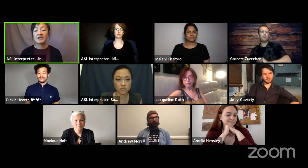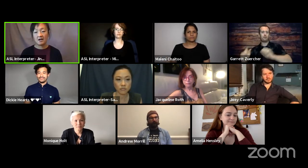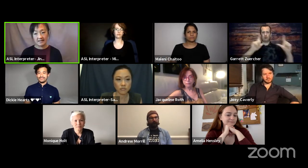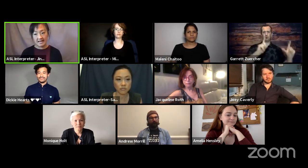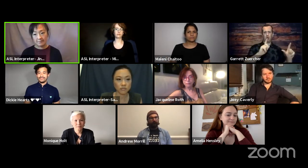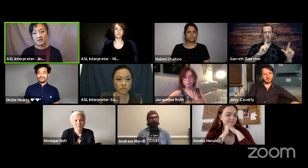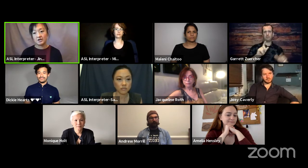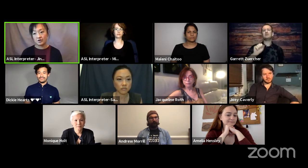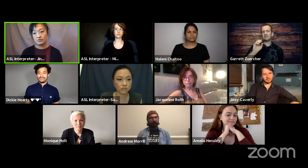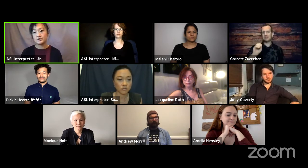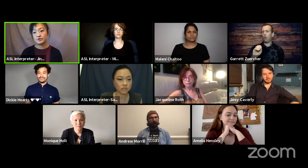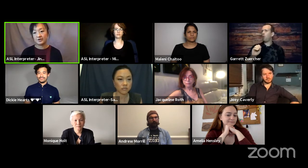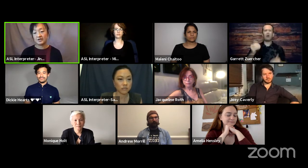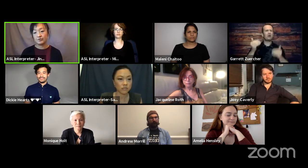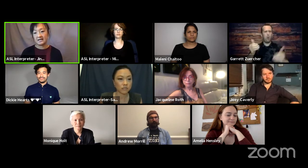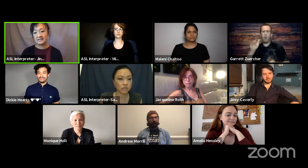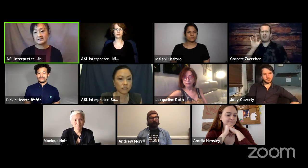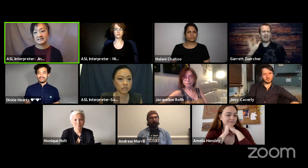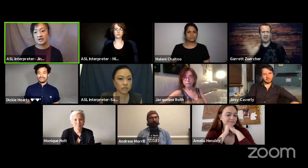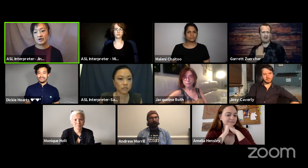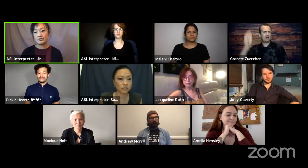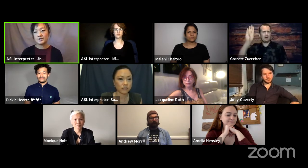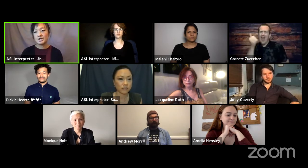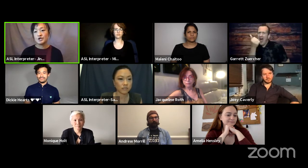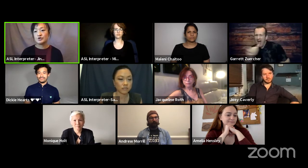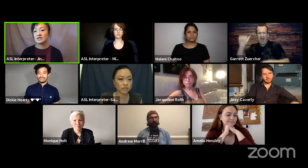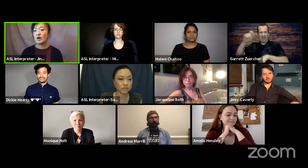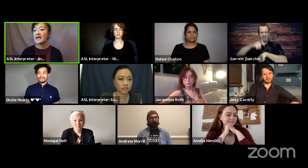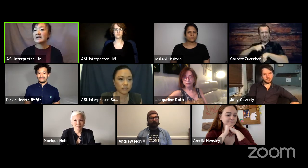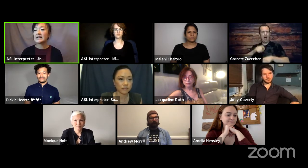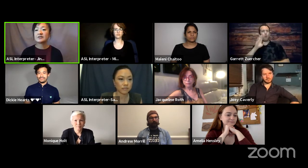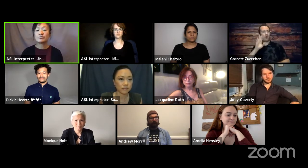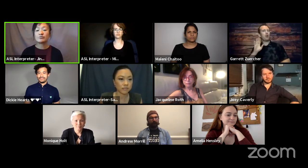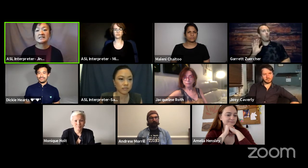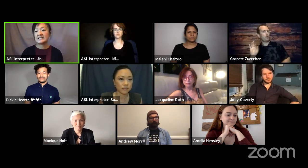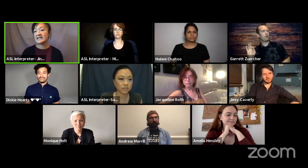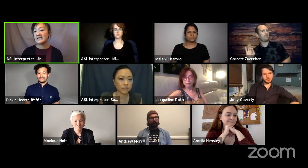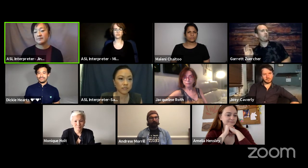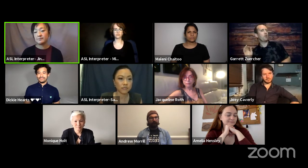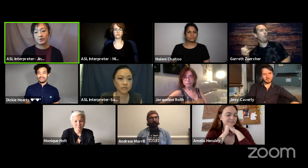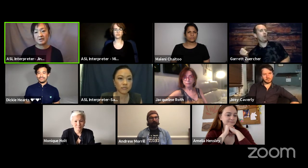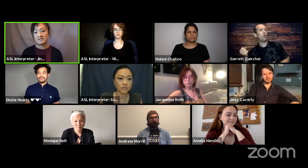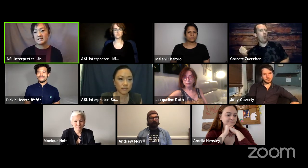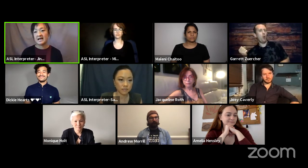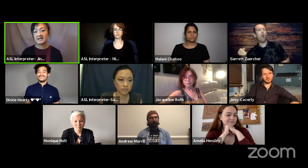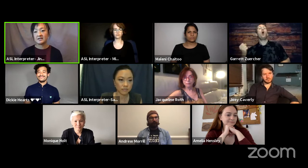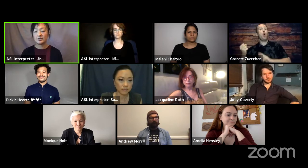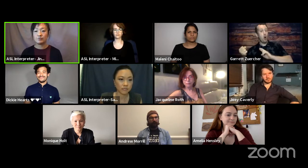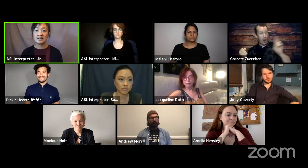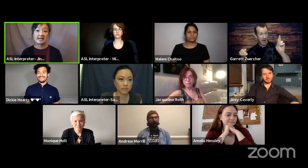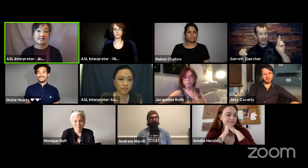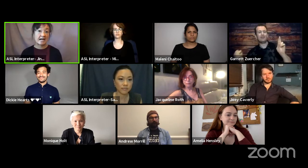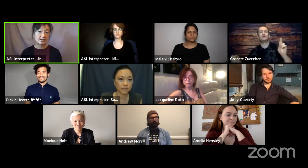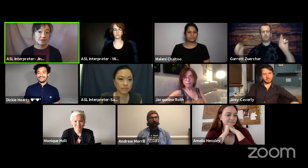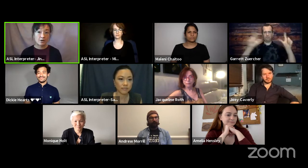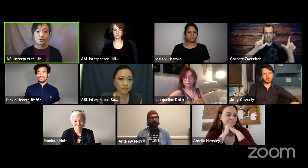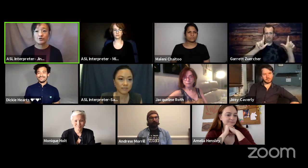I'll let Emily know to bring you in. So you can go ahead and click the raise hand at any point that you would like to ask a question or